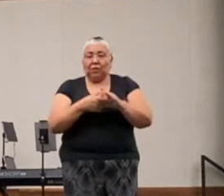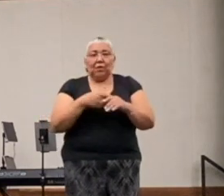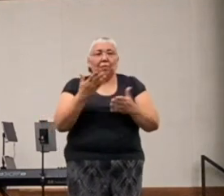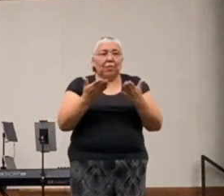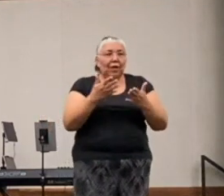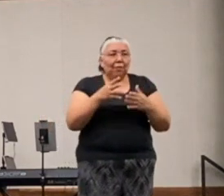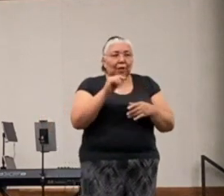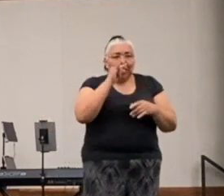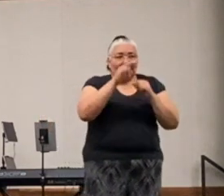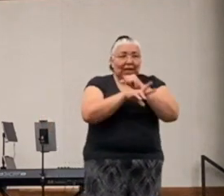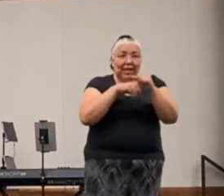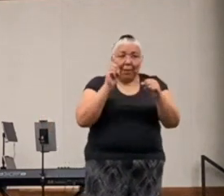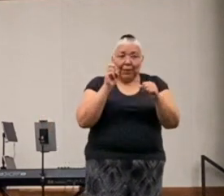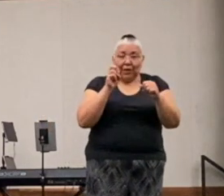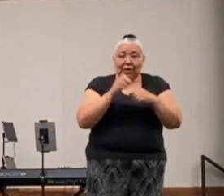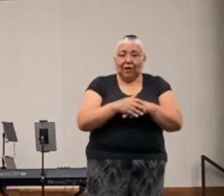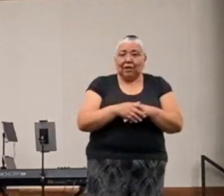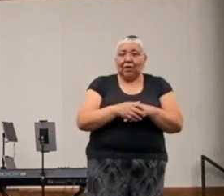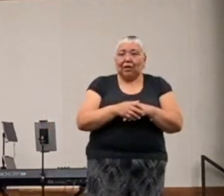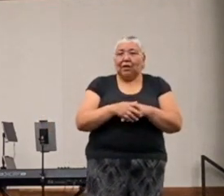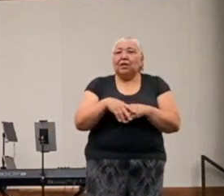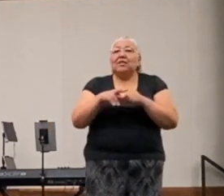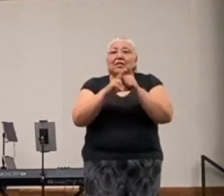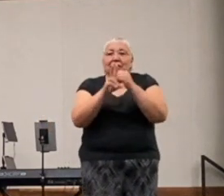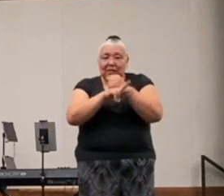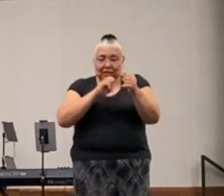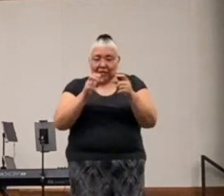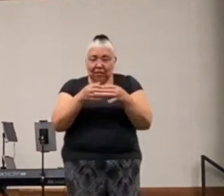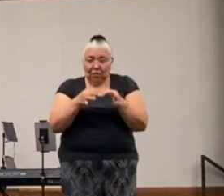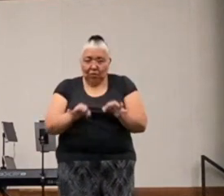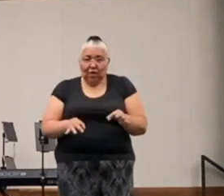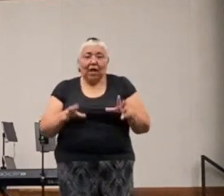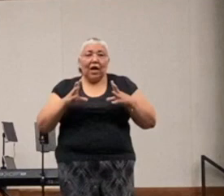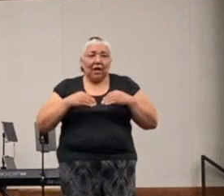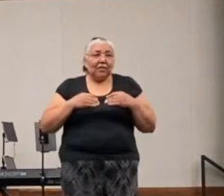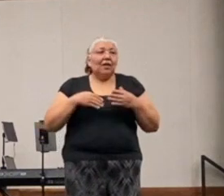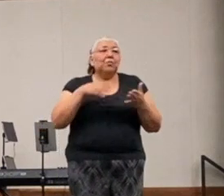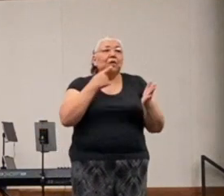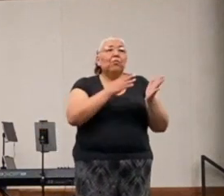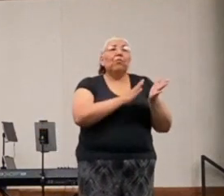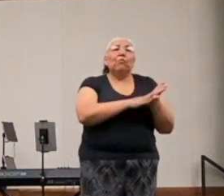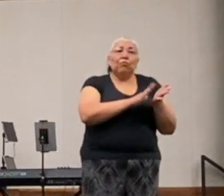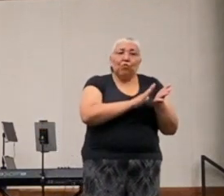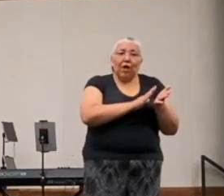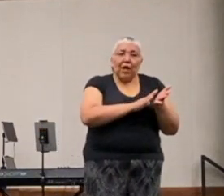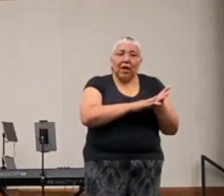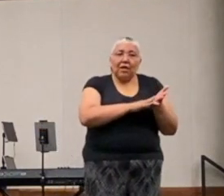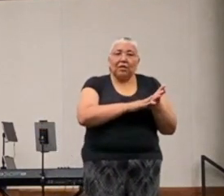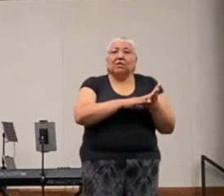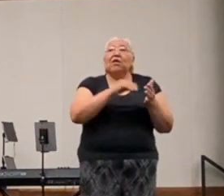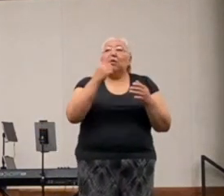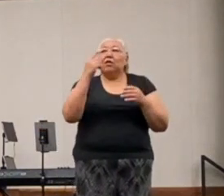kidnapping, plagiarism, or accepting praise or credit that should have gone to another person, not